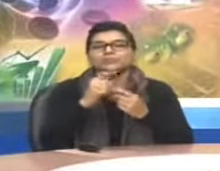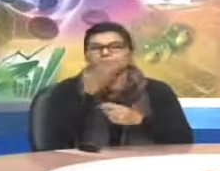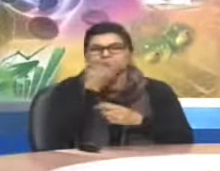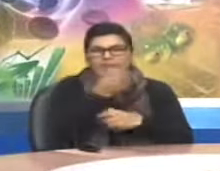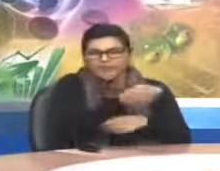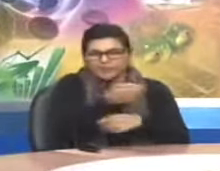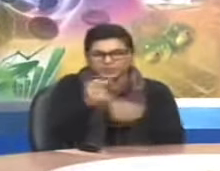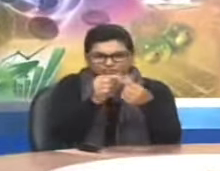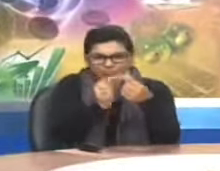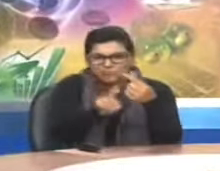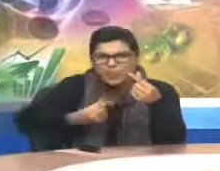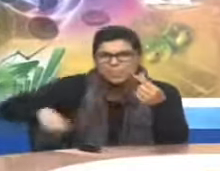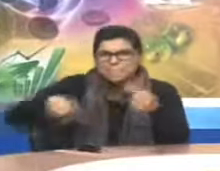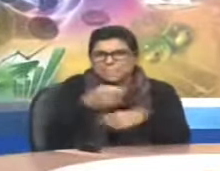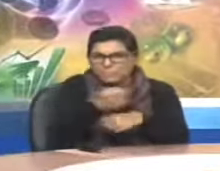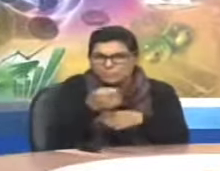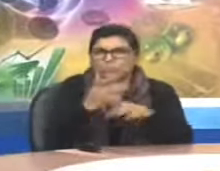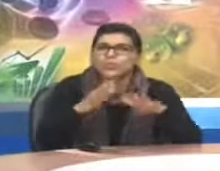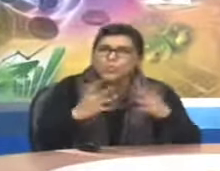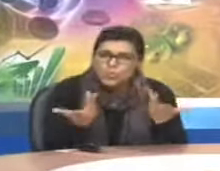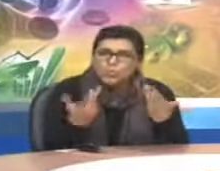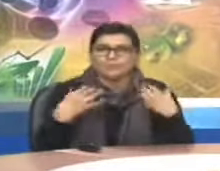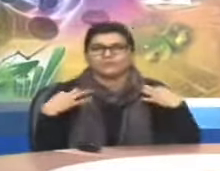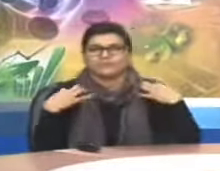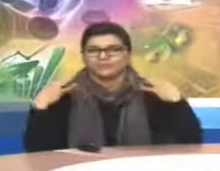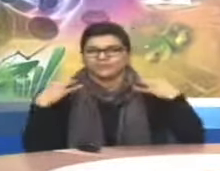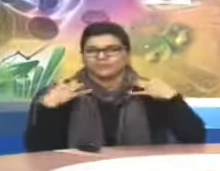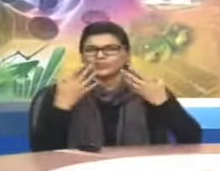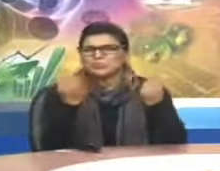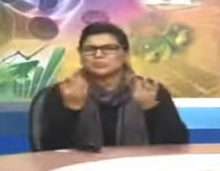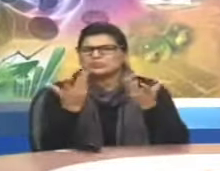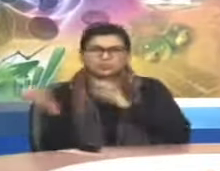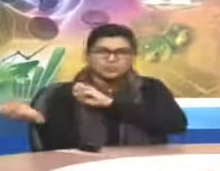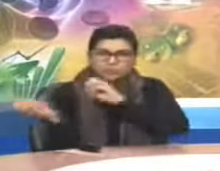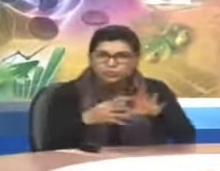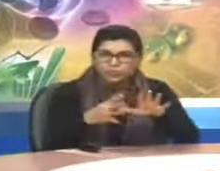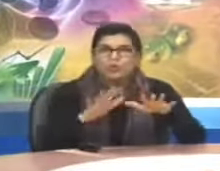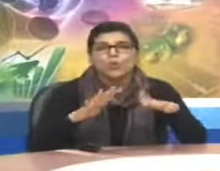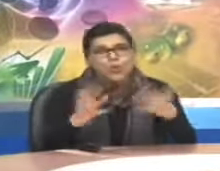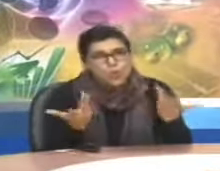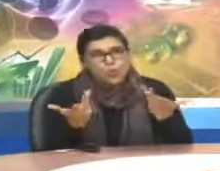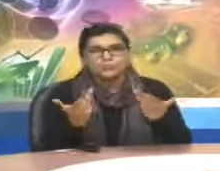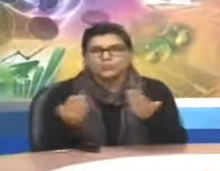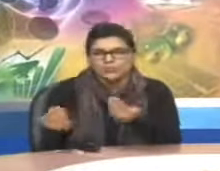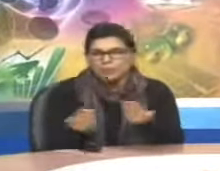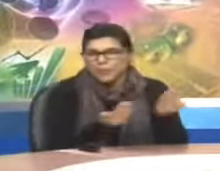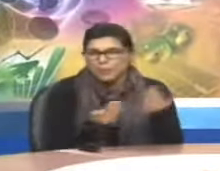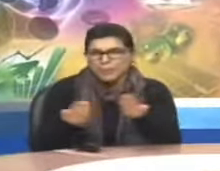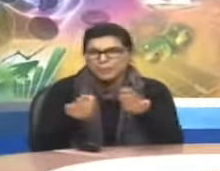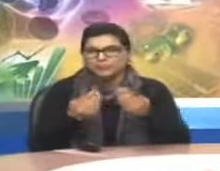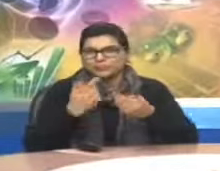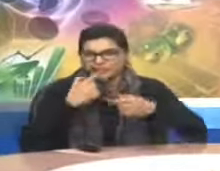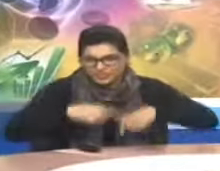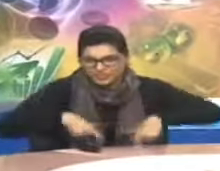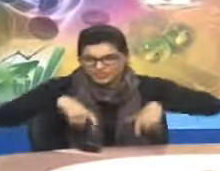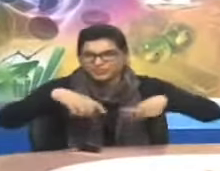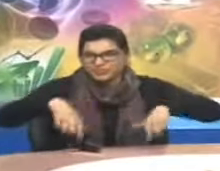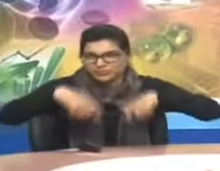recycled. And also the hoses, they cannot be recycled. The clothes,